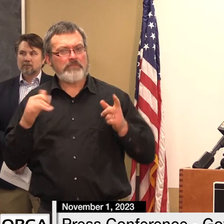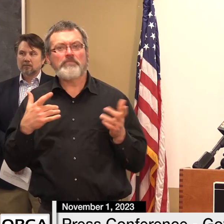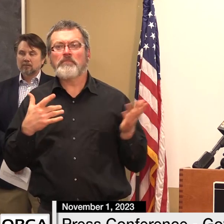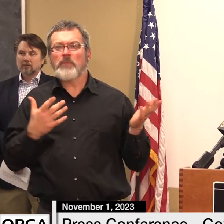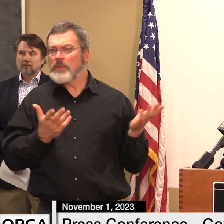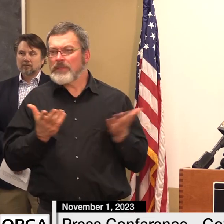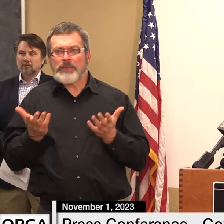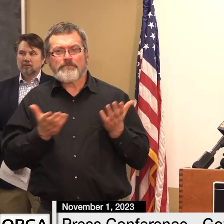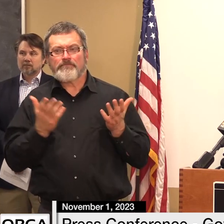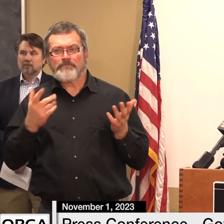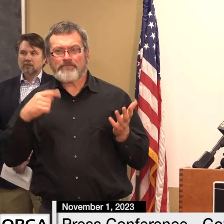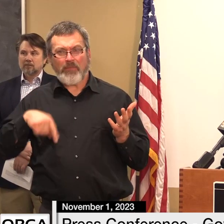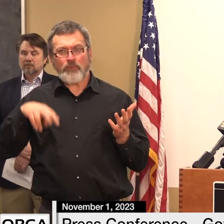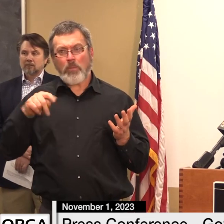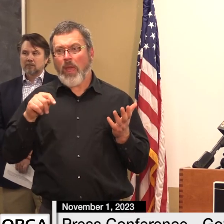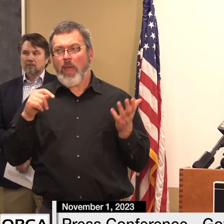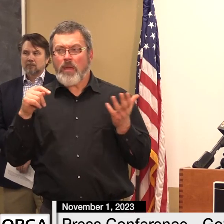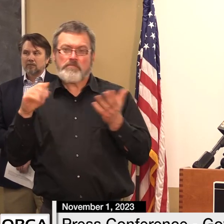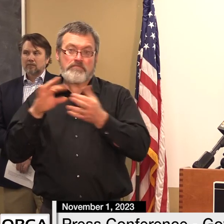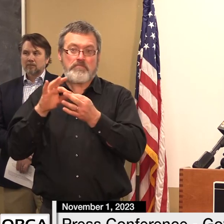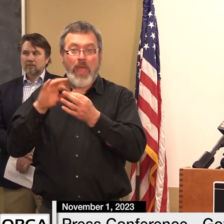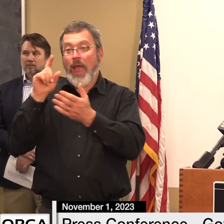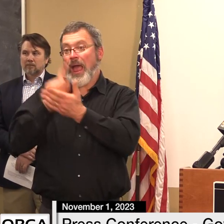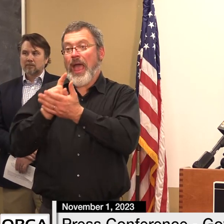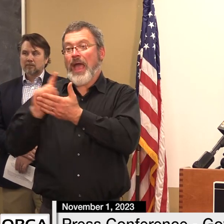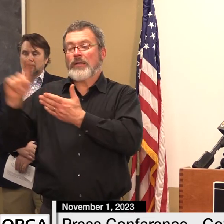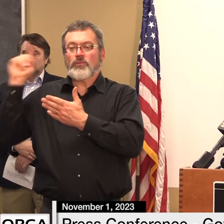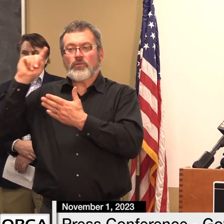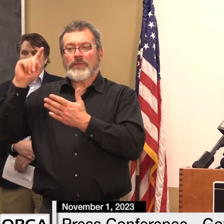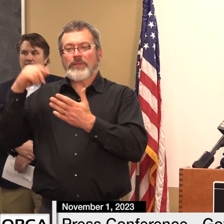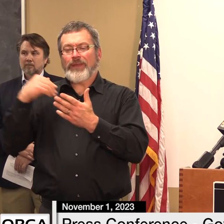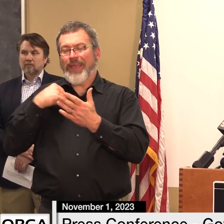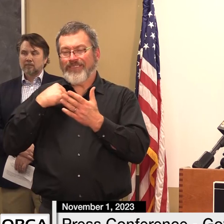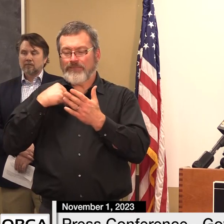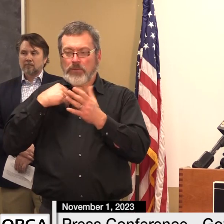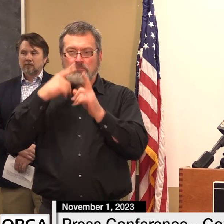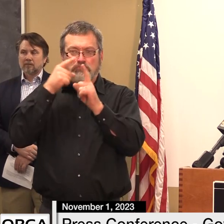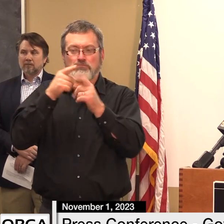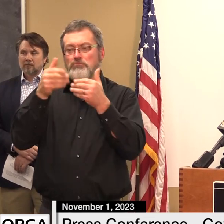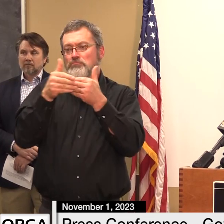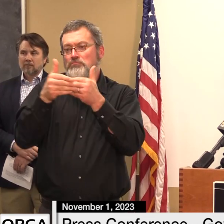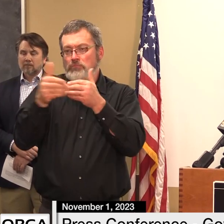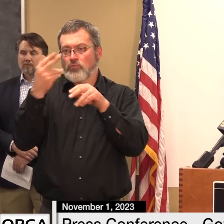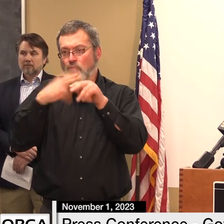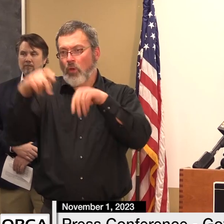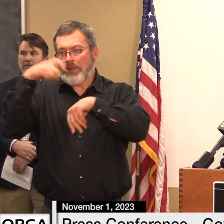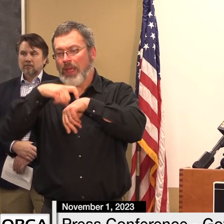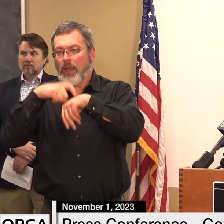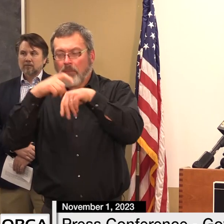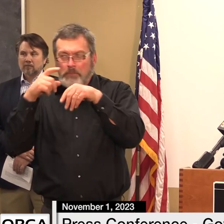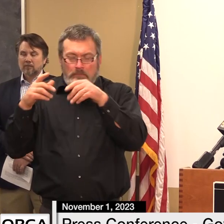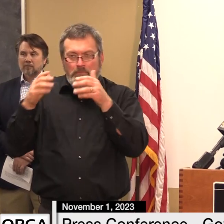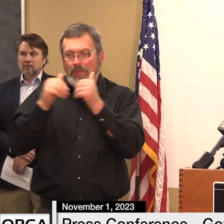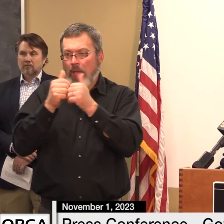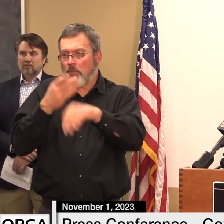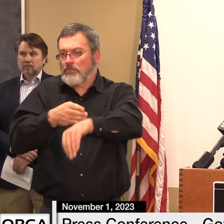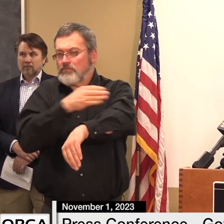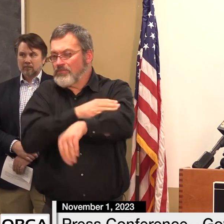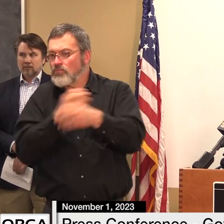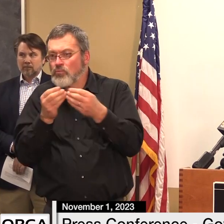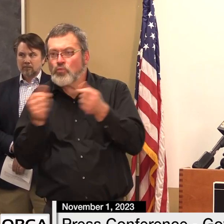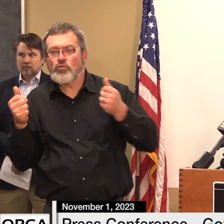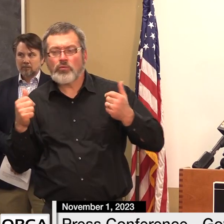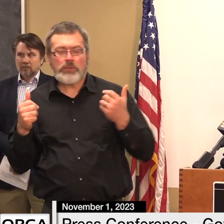hearing last week, they talked about short-term solutions for juvenile facilities. Just wondering,